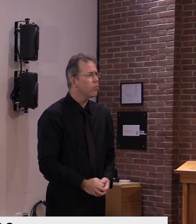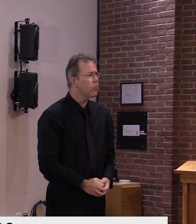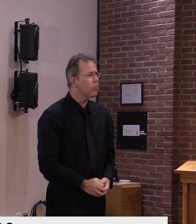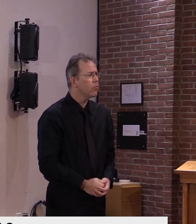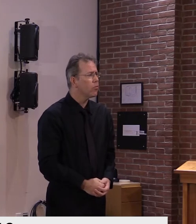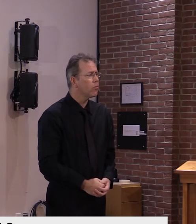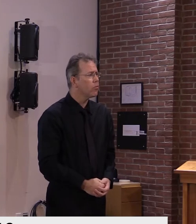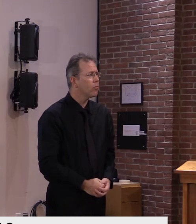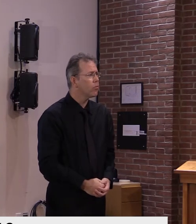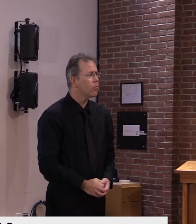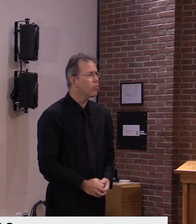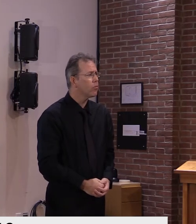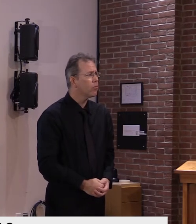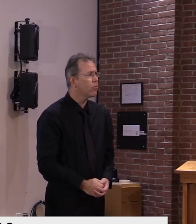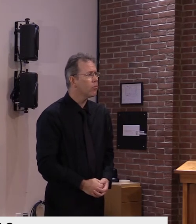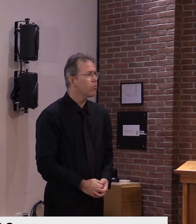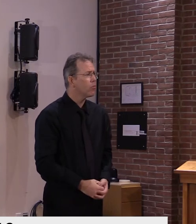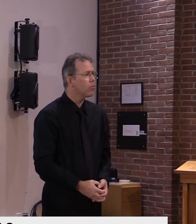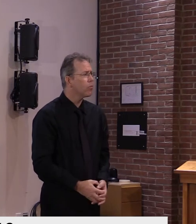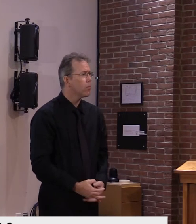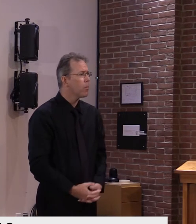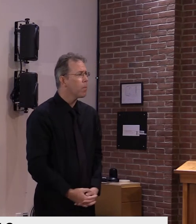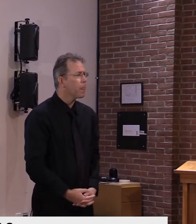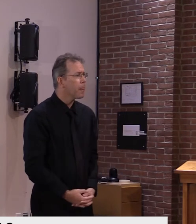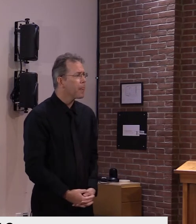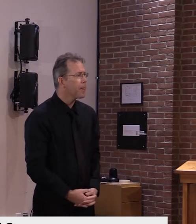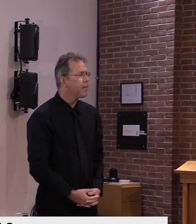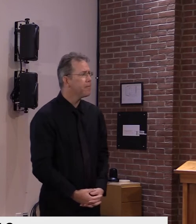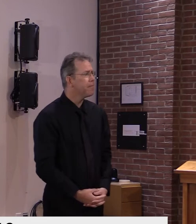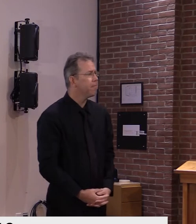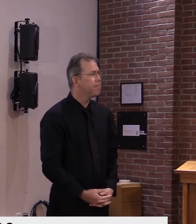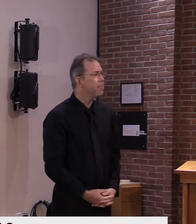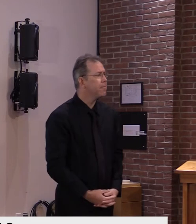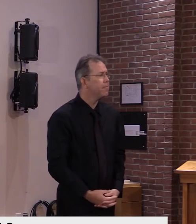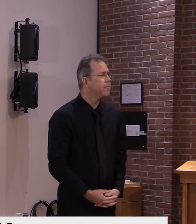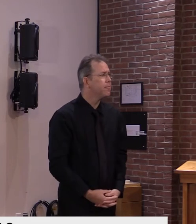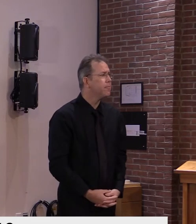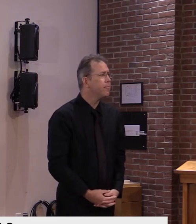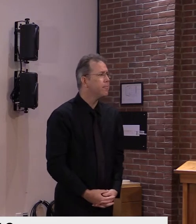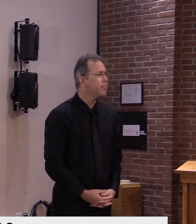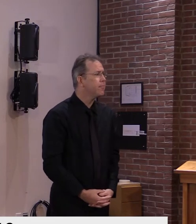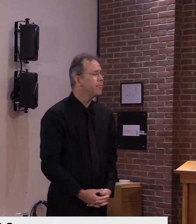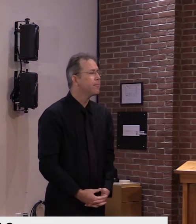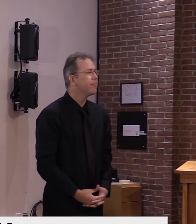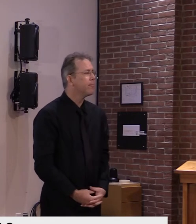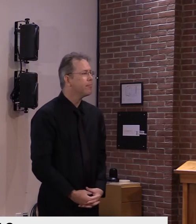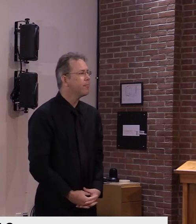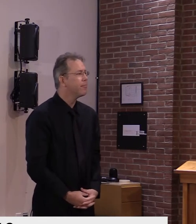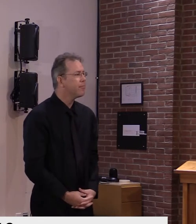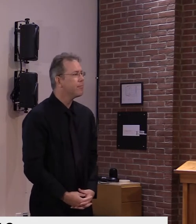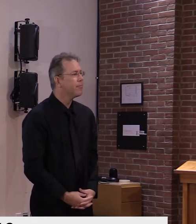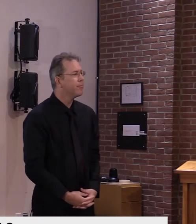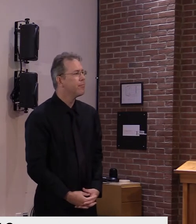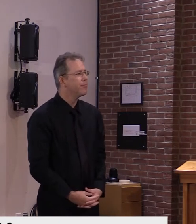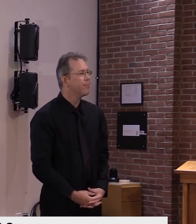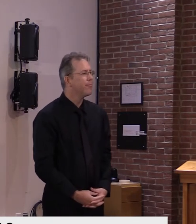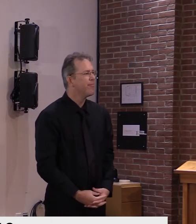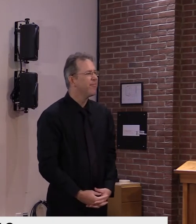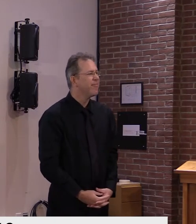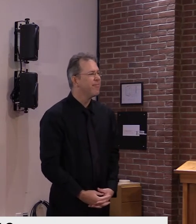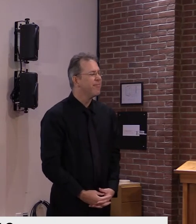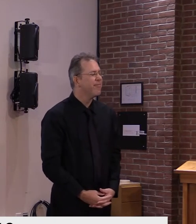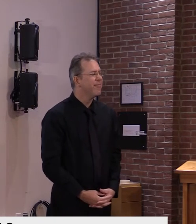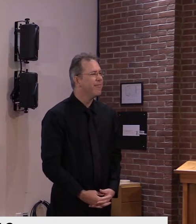of its COVID regulation. What effect will that ruling have